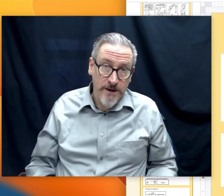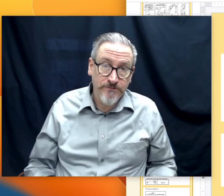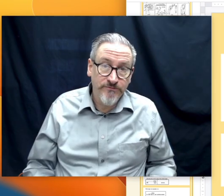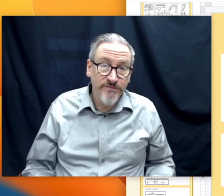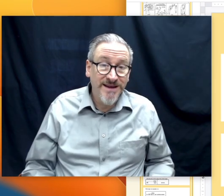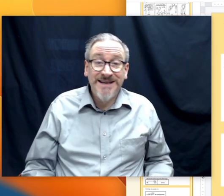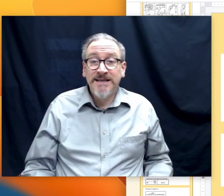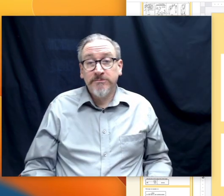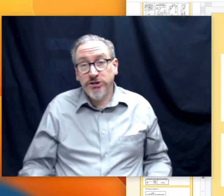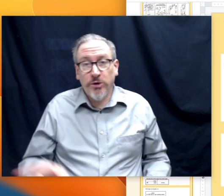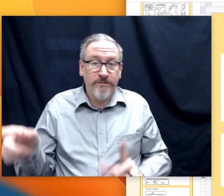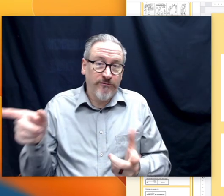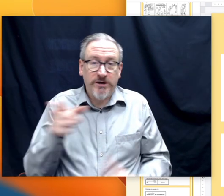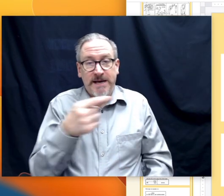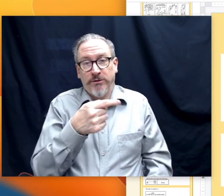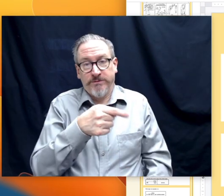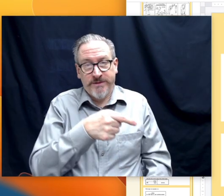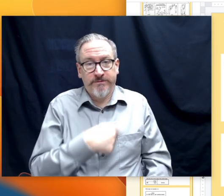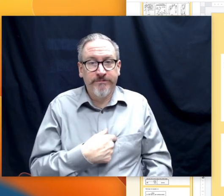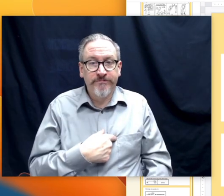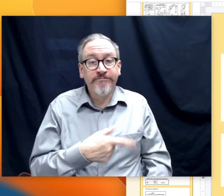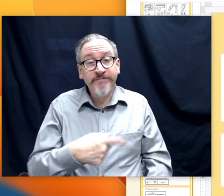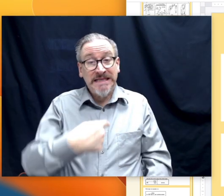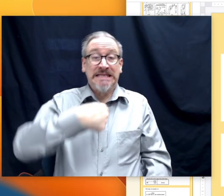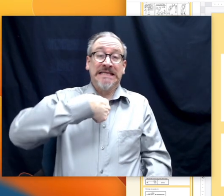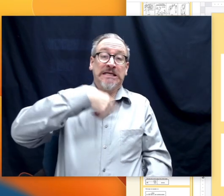Okay. So, for example,